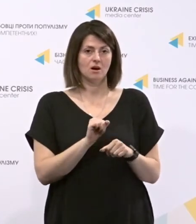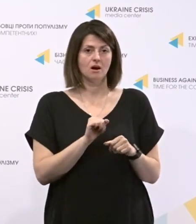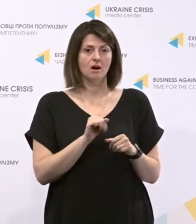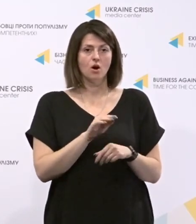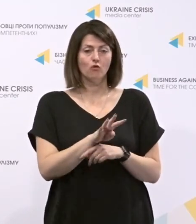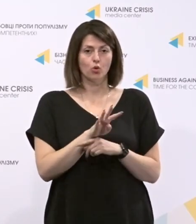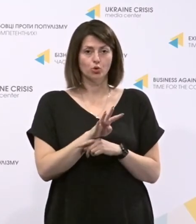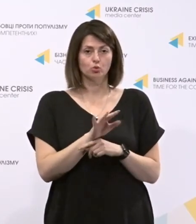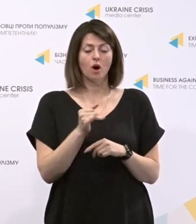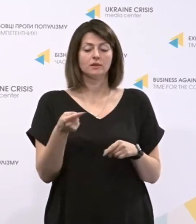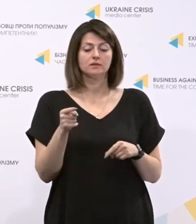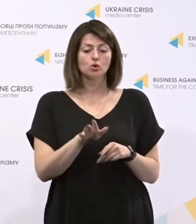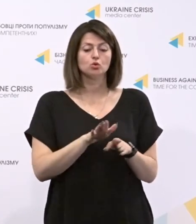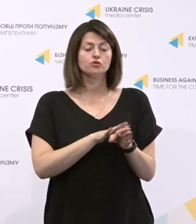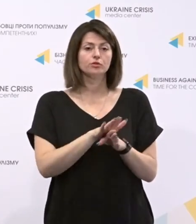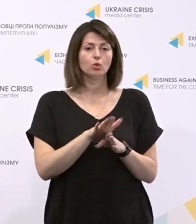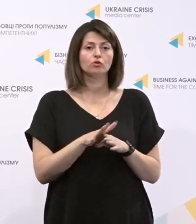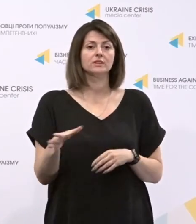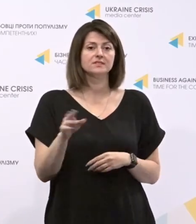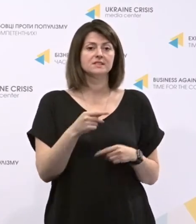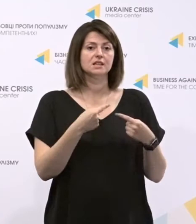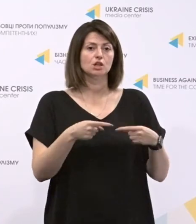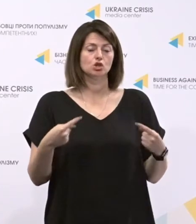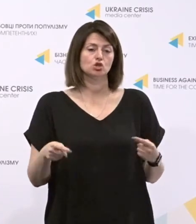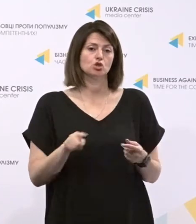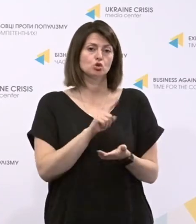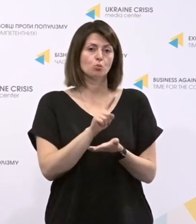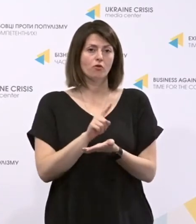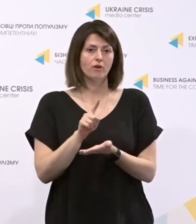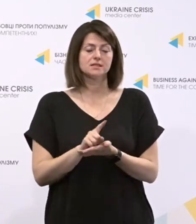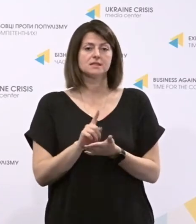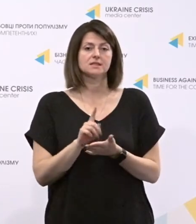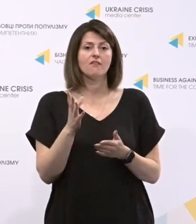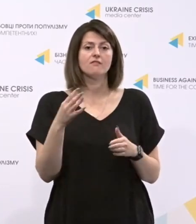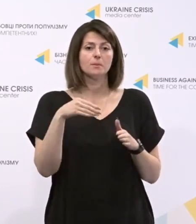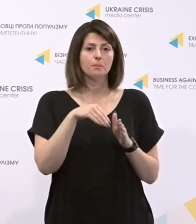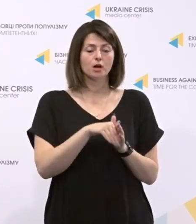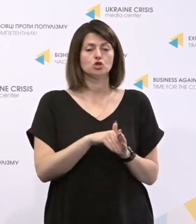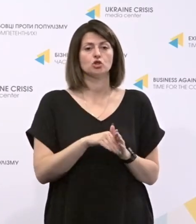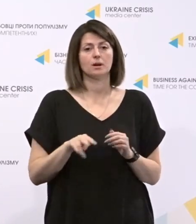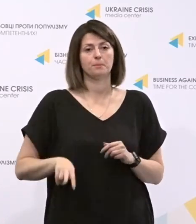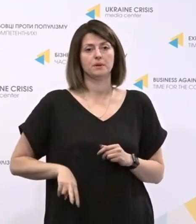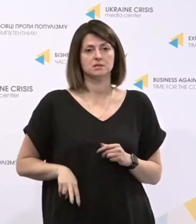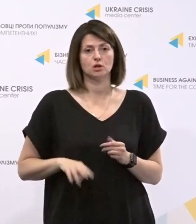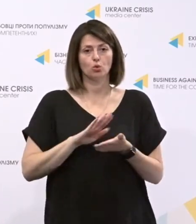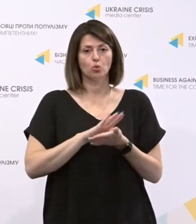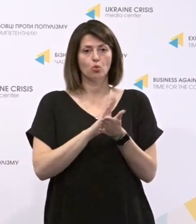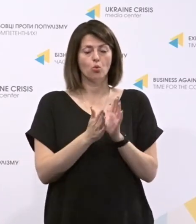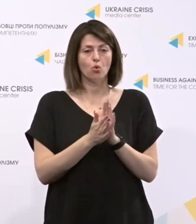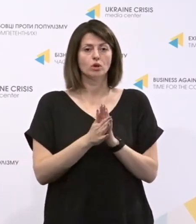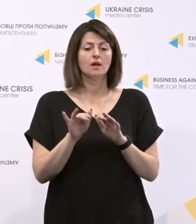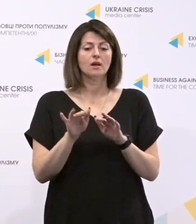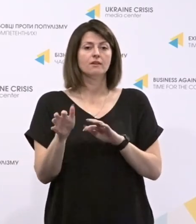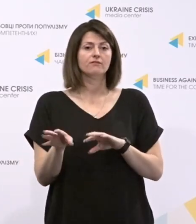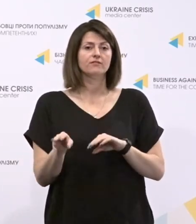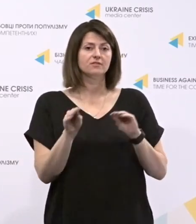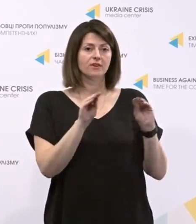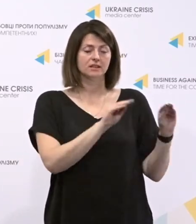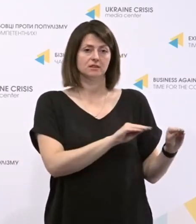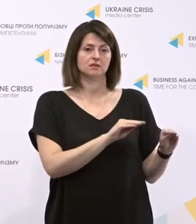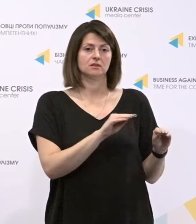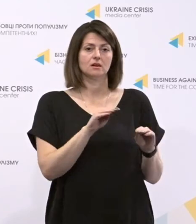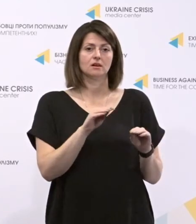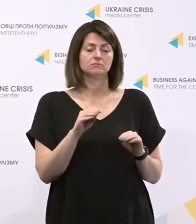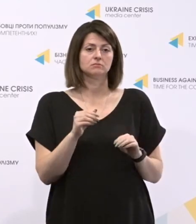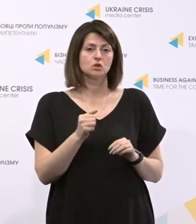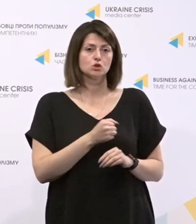other commitments in the Minsk agreements, including the withdrawal of heavy weapons and the disengagement of forces